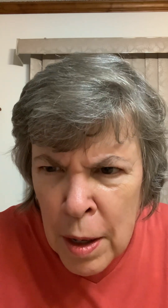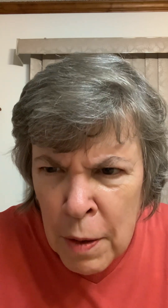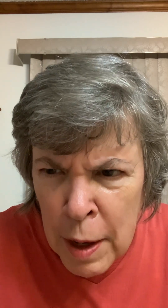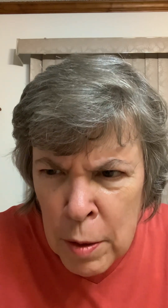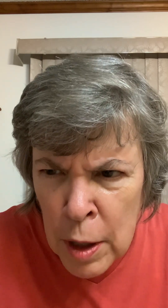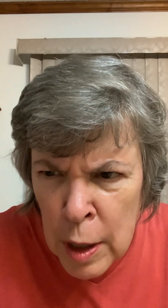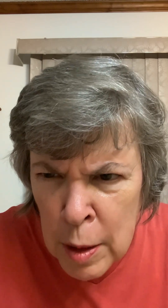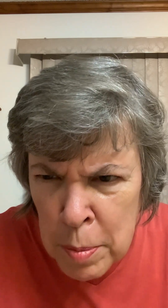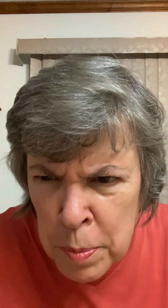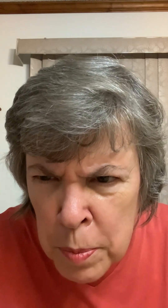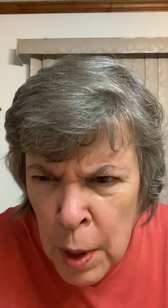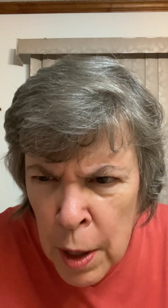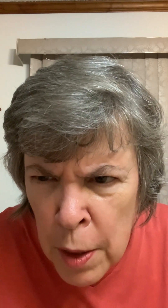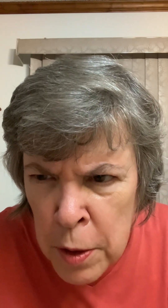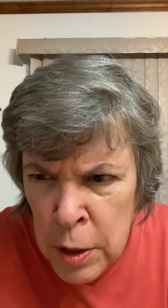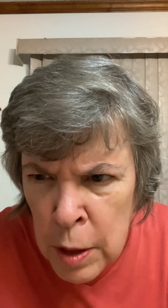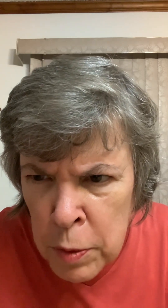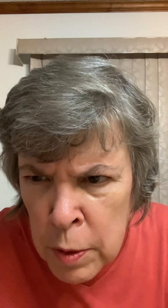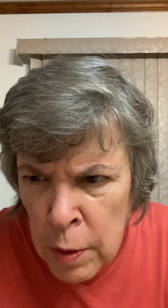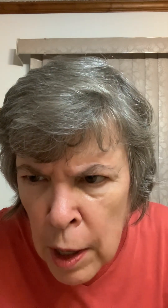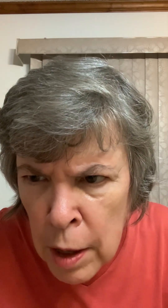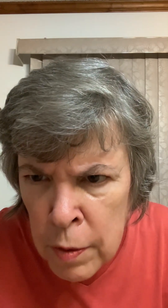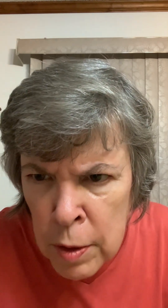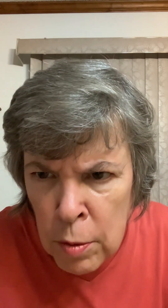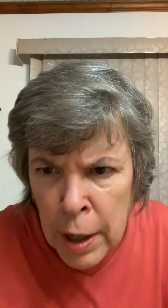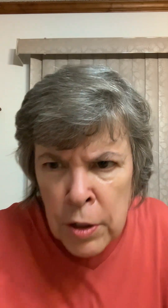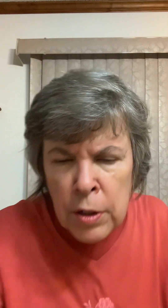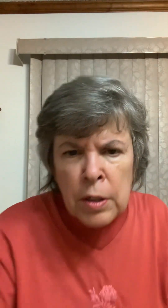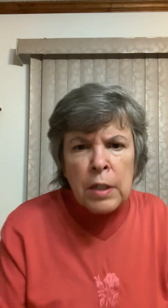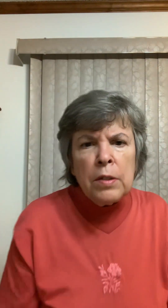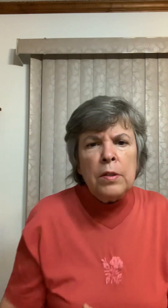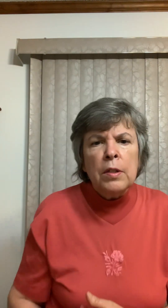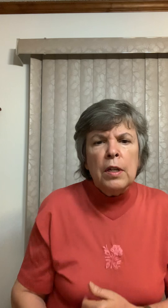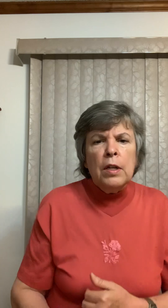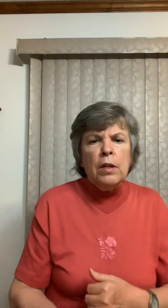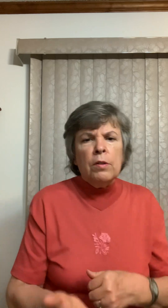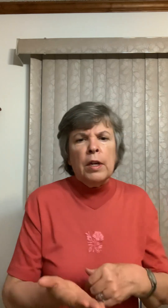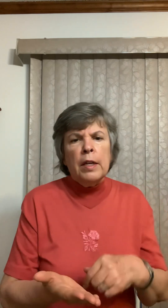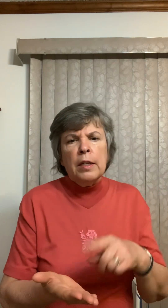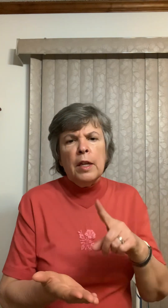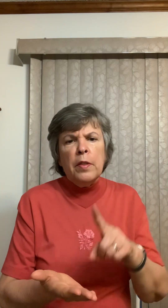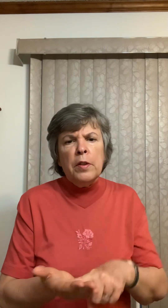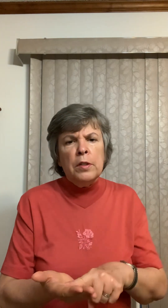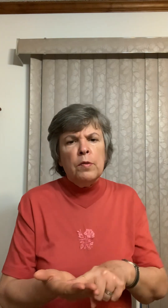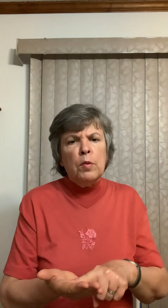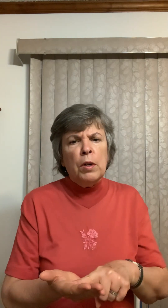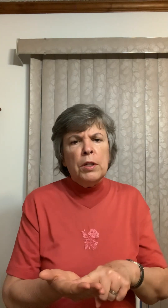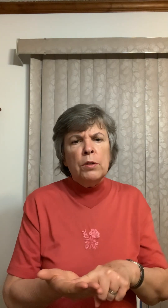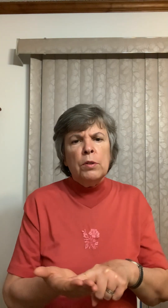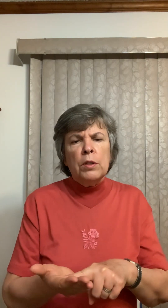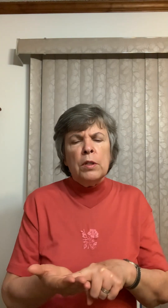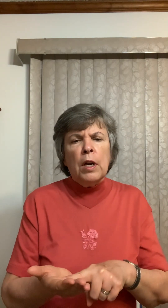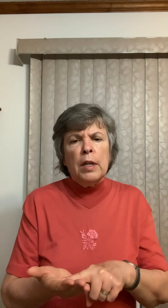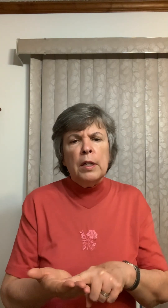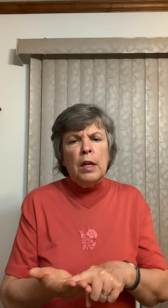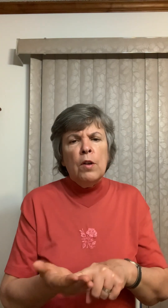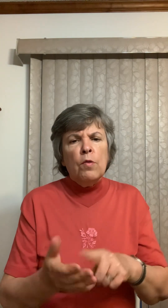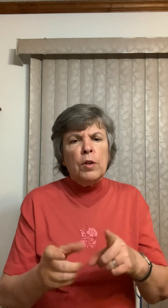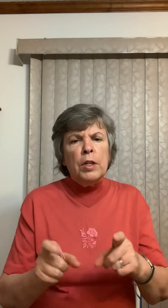right, this gift of love and righteousness. Okay, again, this, if you want to use the sign for gift,